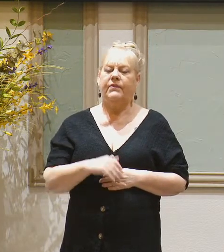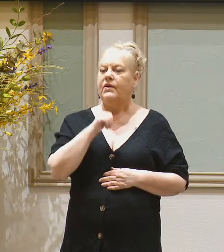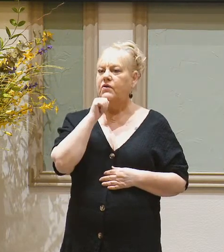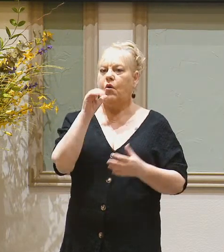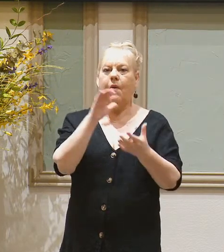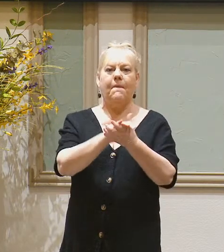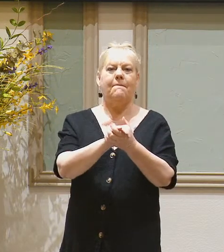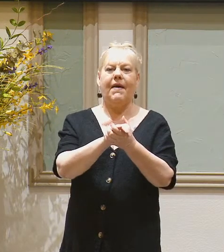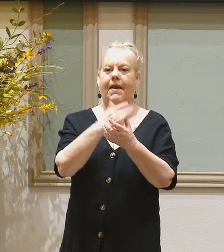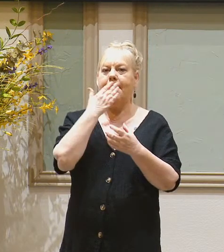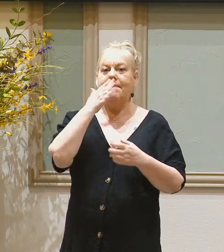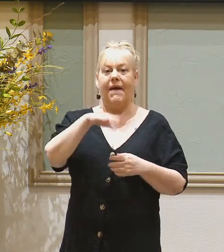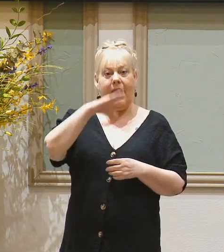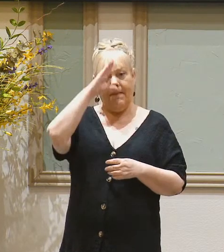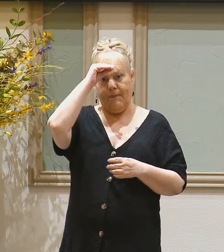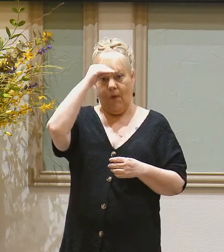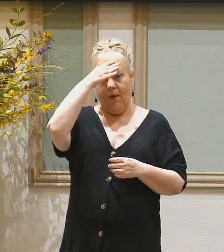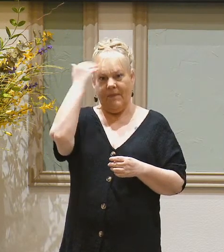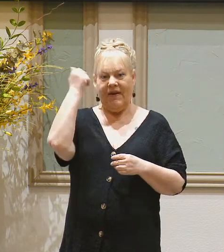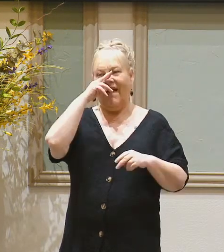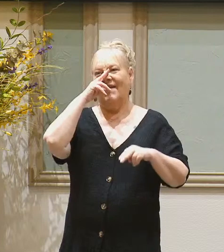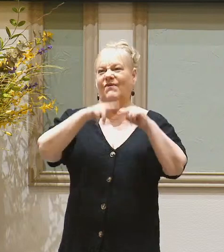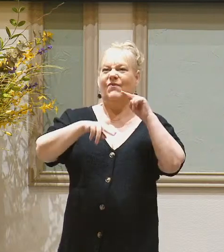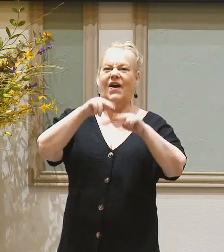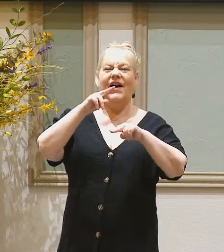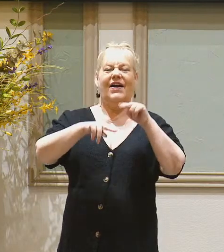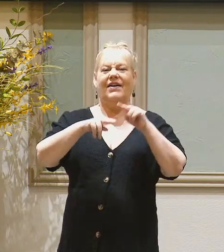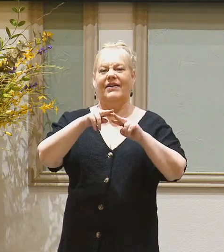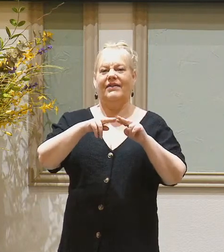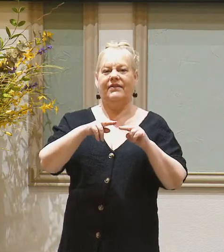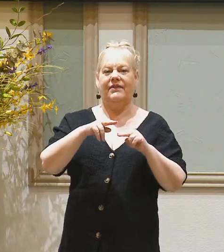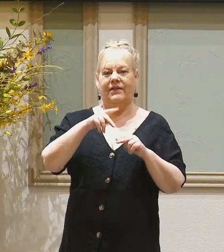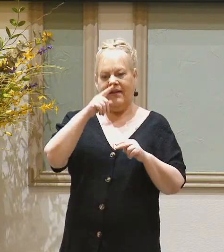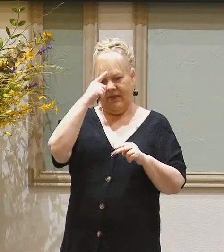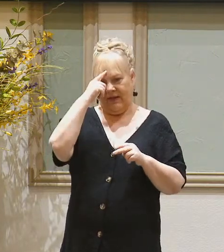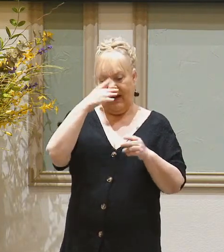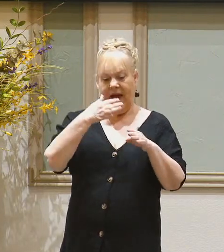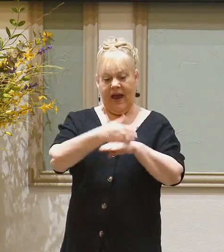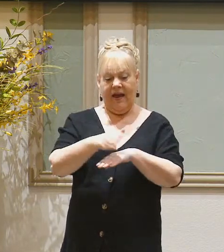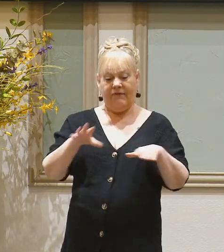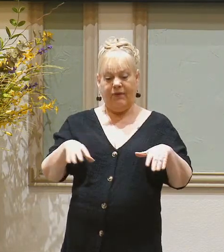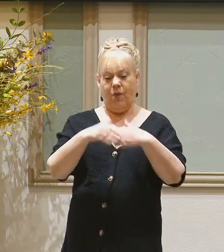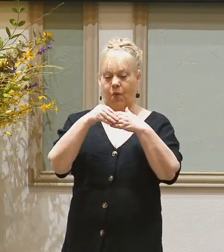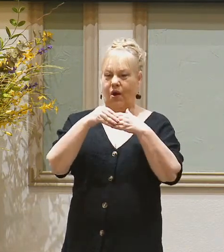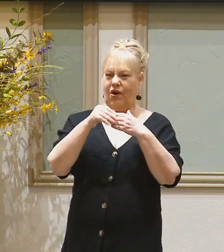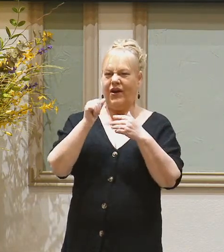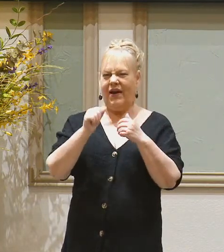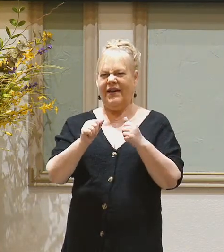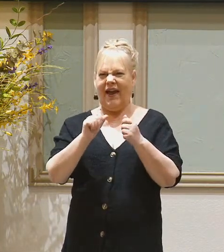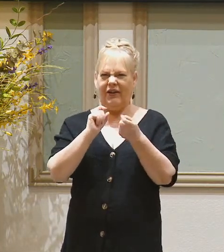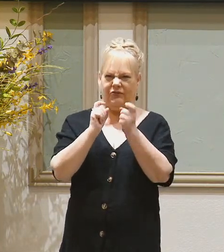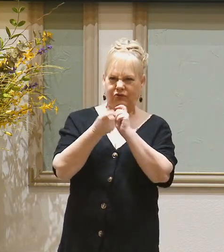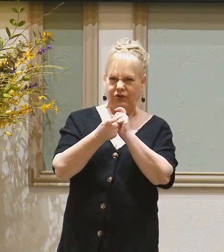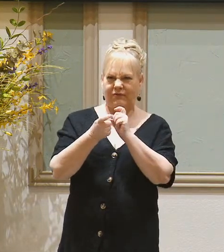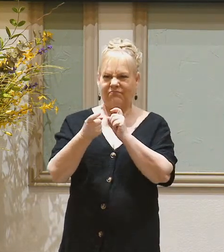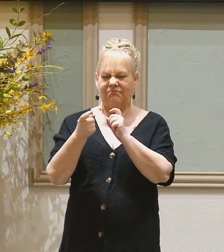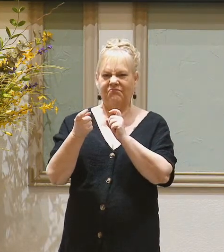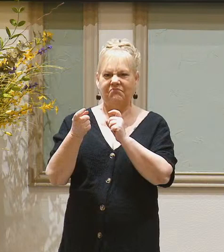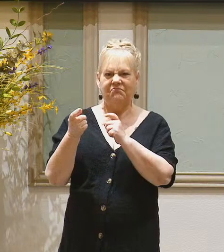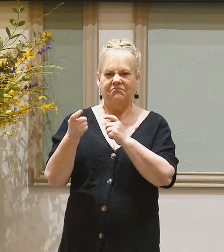Don't marry a bad boy because he's fun to be around, believing that after the wedding you can kind of bring him